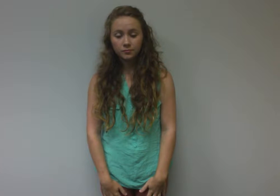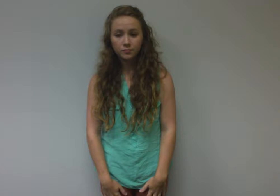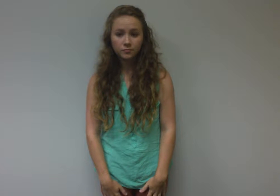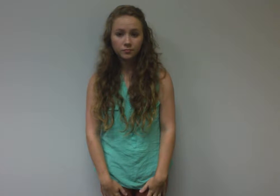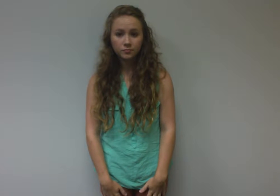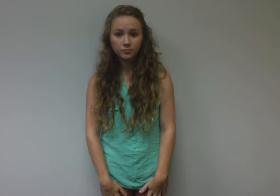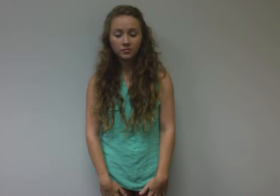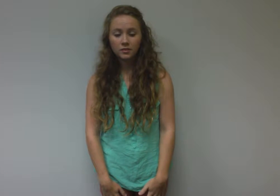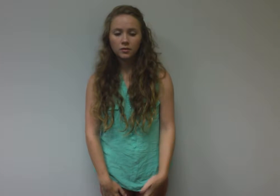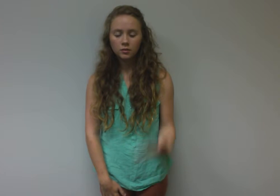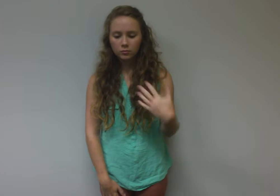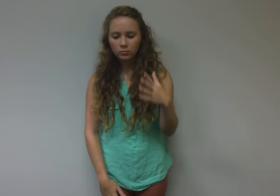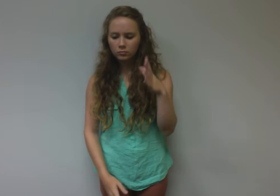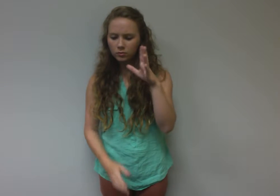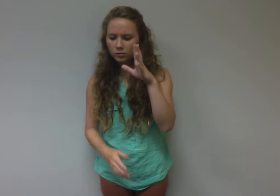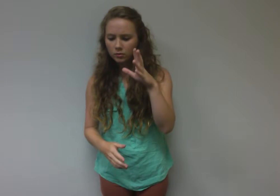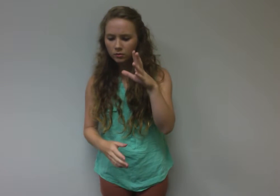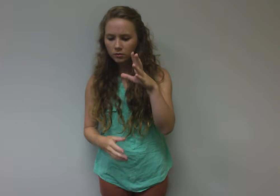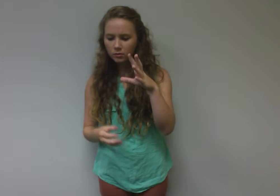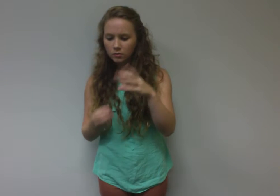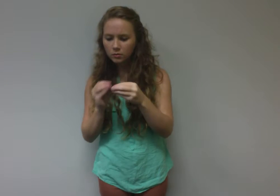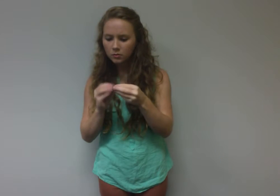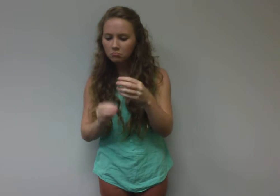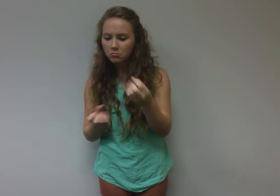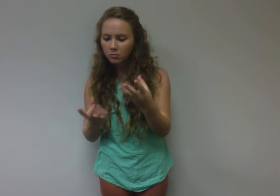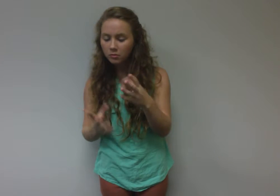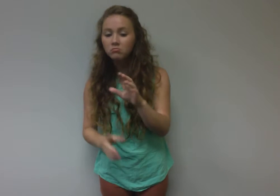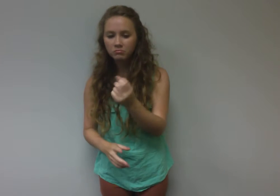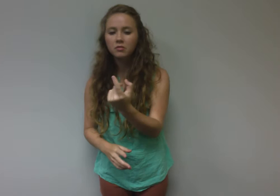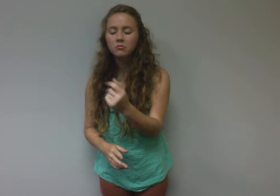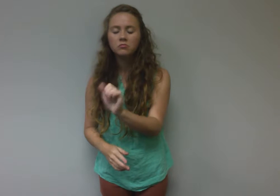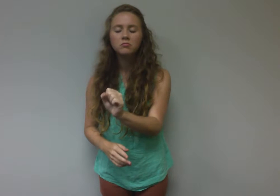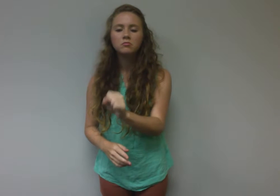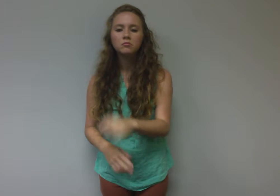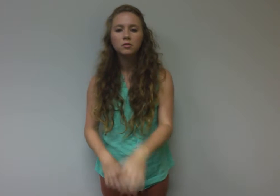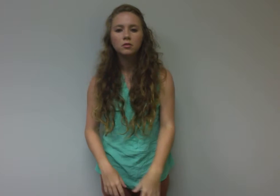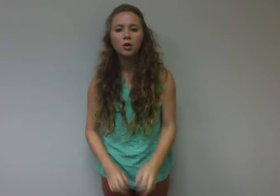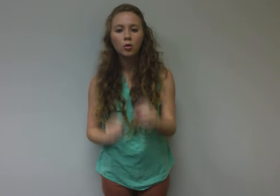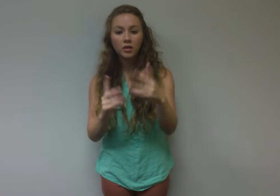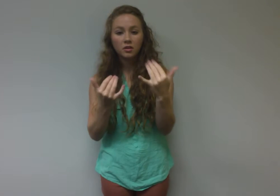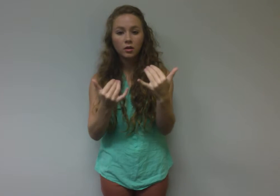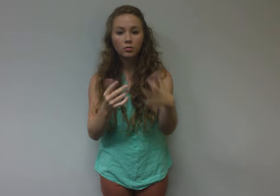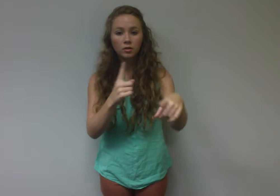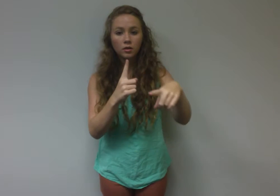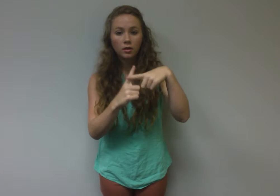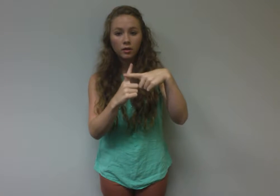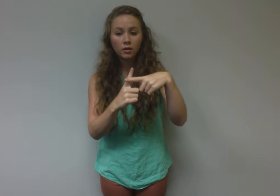it's early. I'm being a little ridiculous. Okay, so that's 11, and we're going to add 4 to it. So 1,